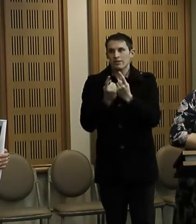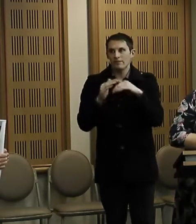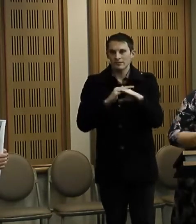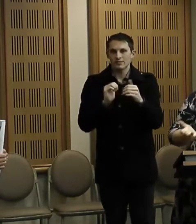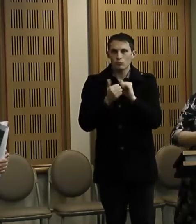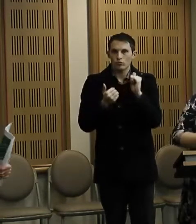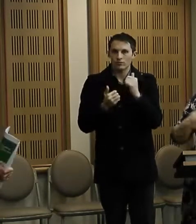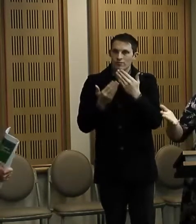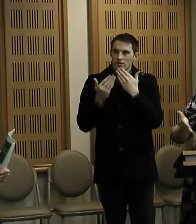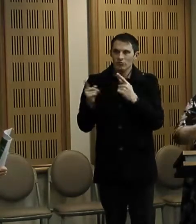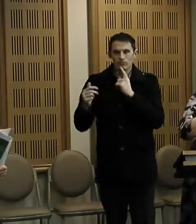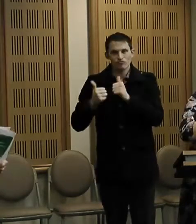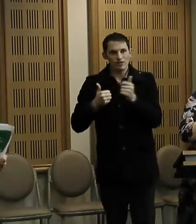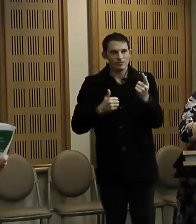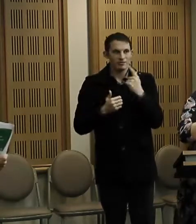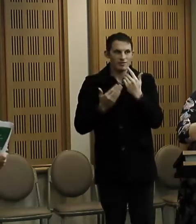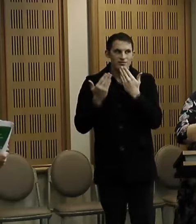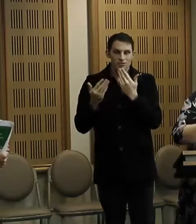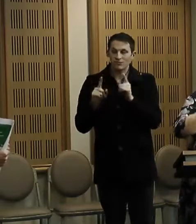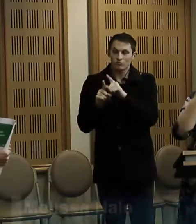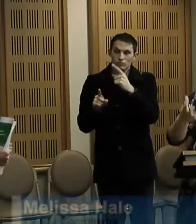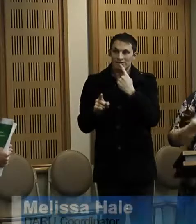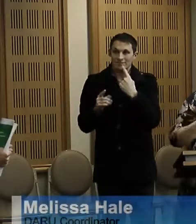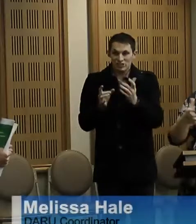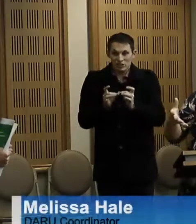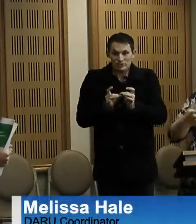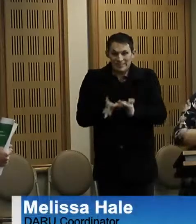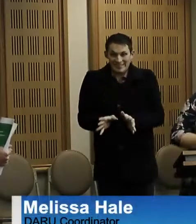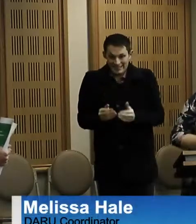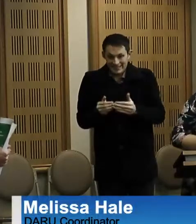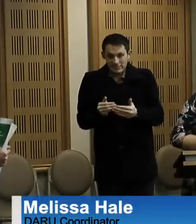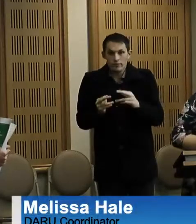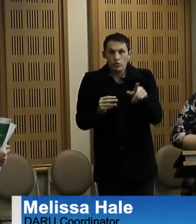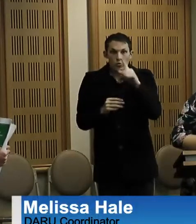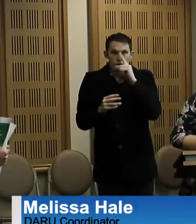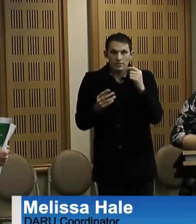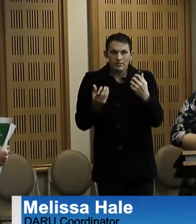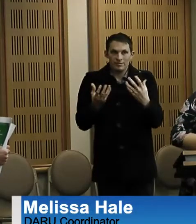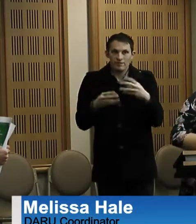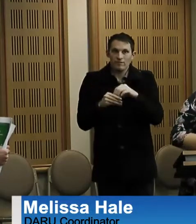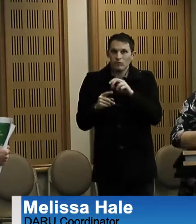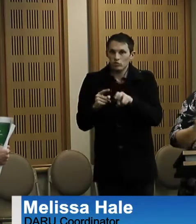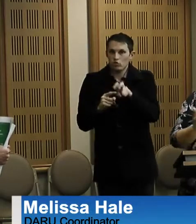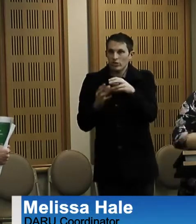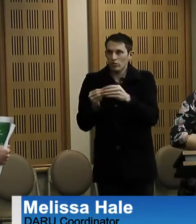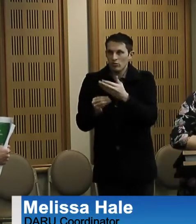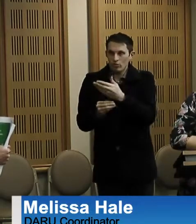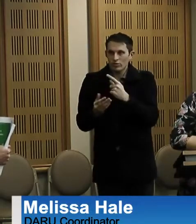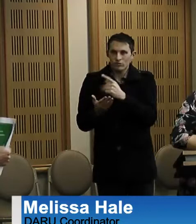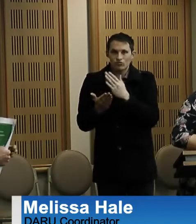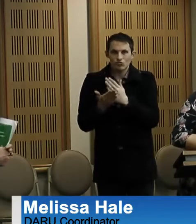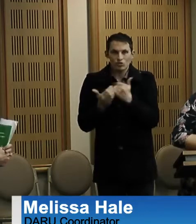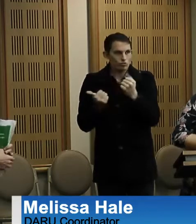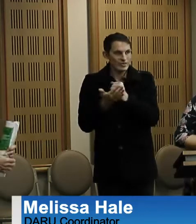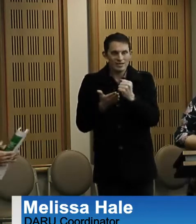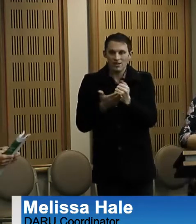So thank you for that. And like you said, it's just the beginning, and hopefully we can all go along on this journey with you and get some really good data